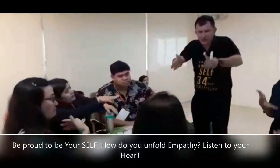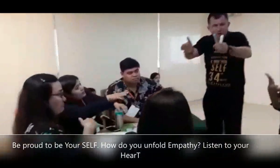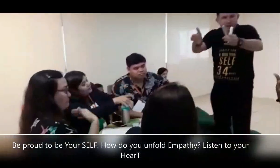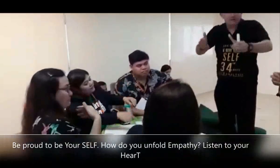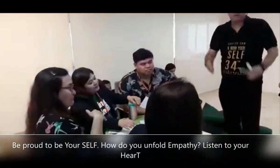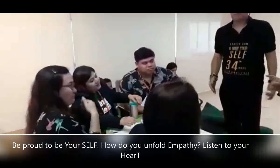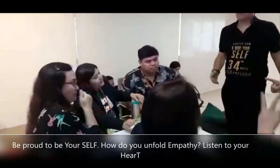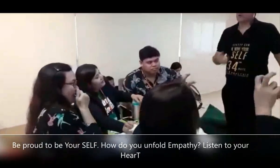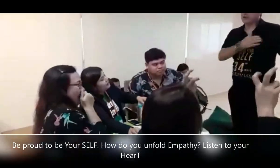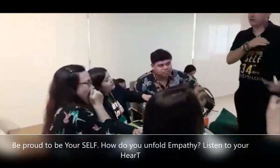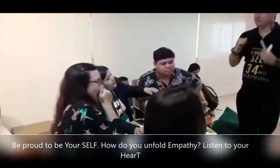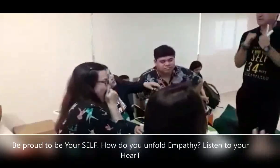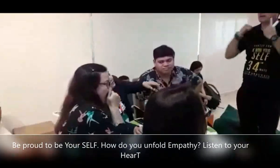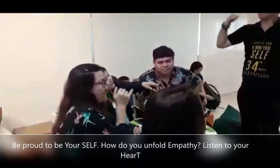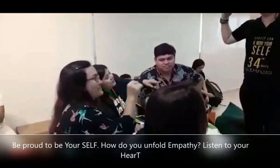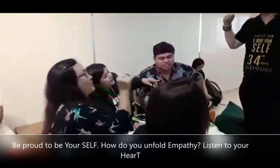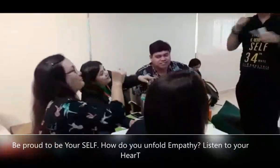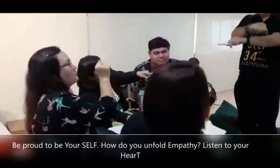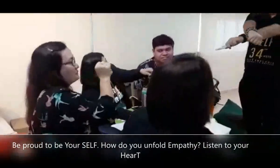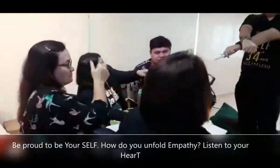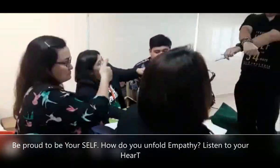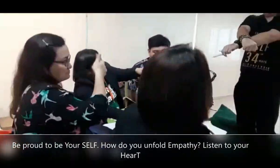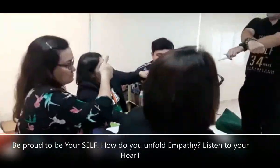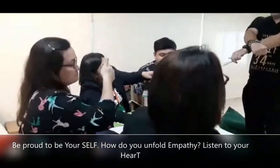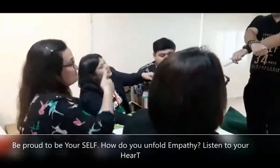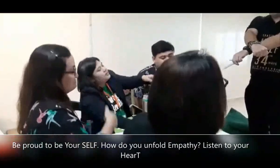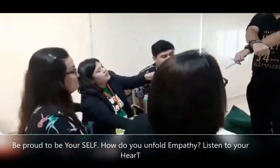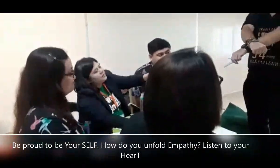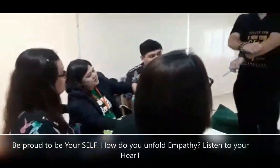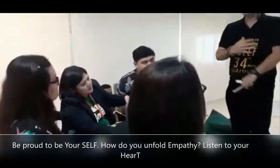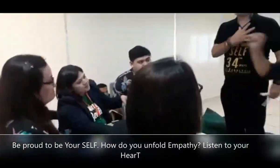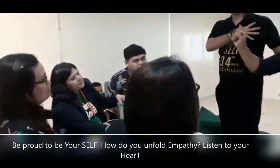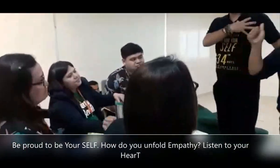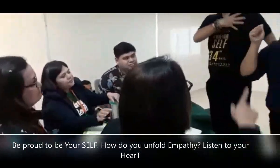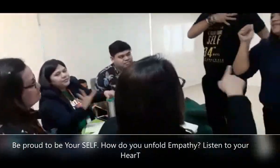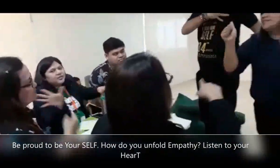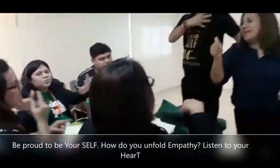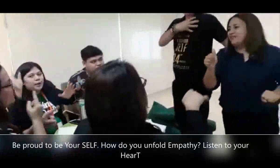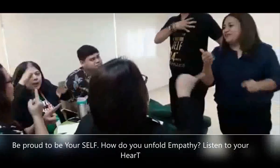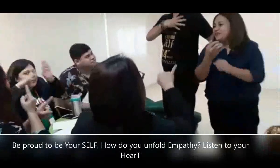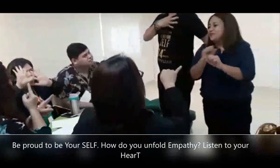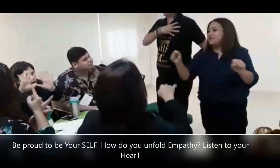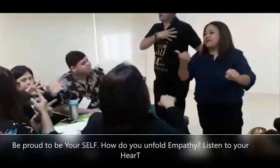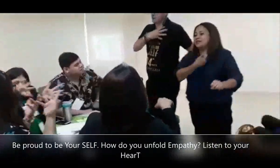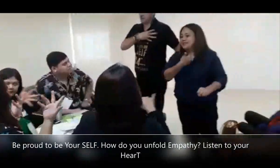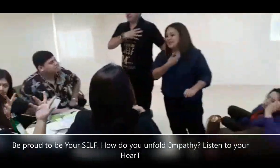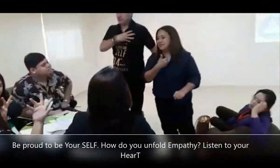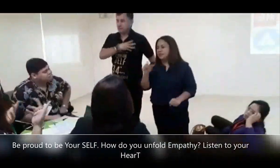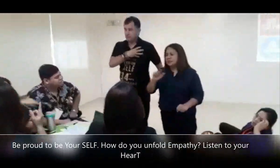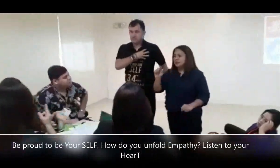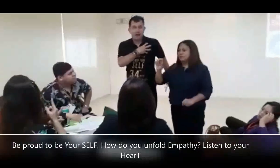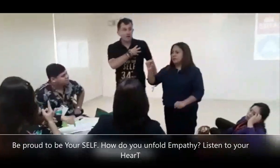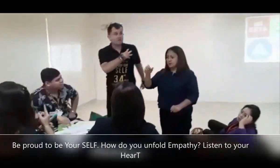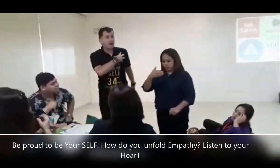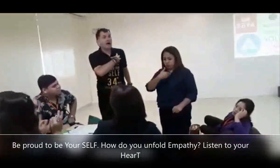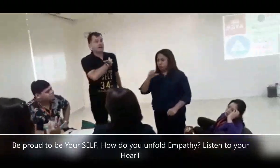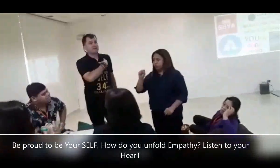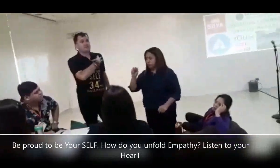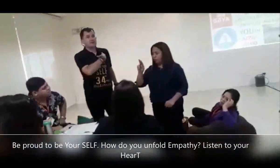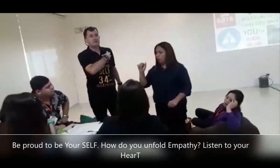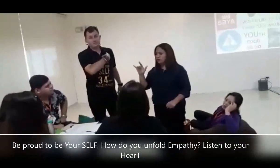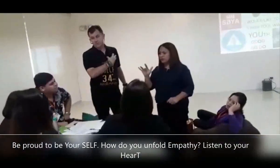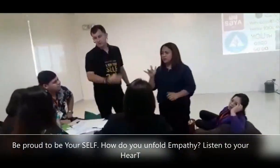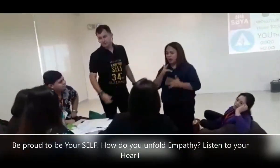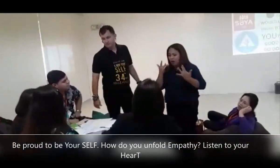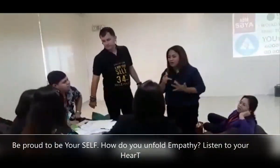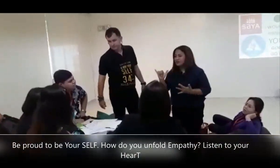By is the way. Free, it means I'm free. I'm not, okay? And soul is the spirit. Soul is the heart,